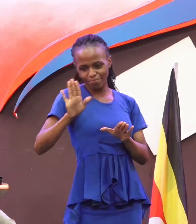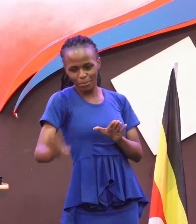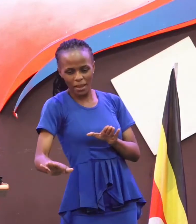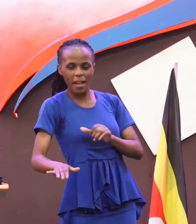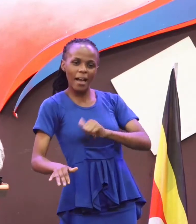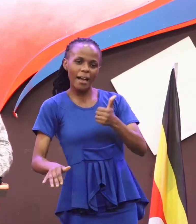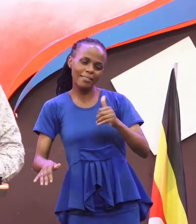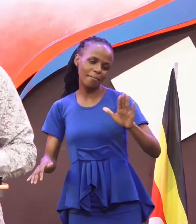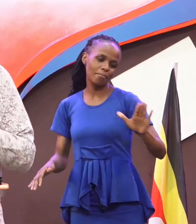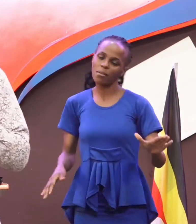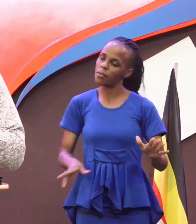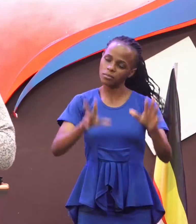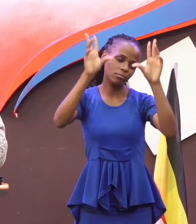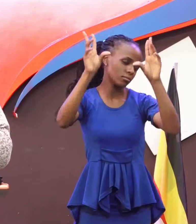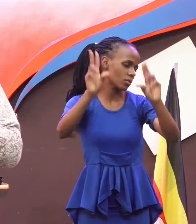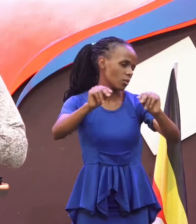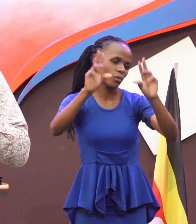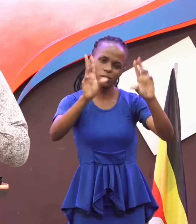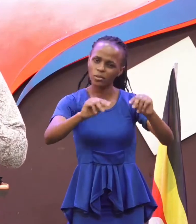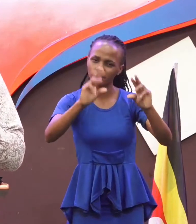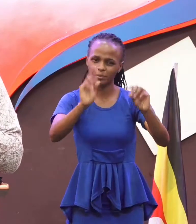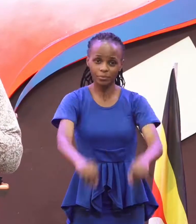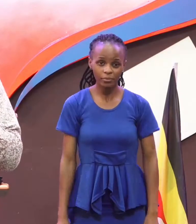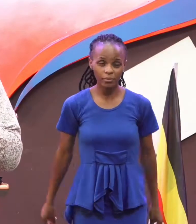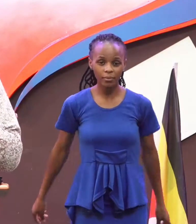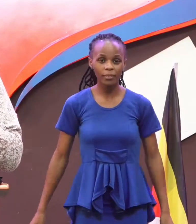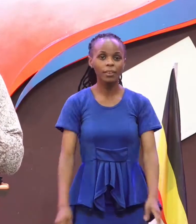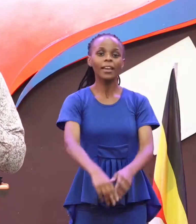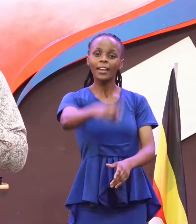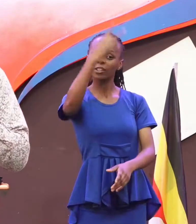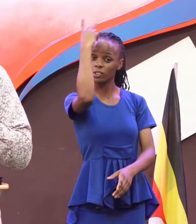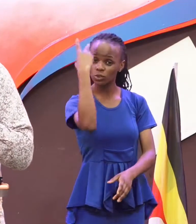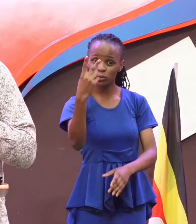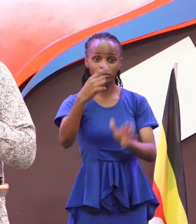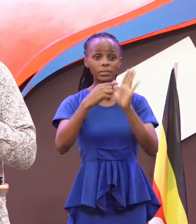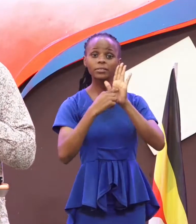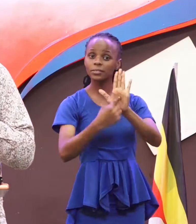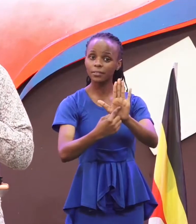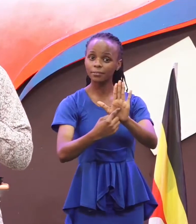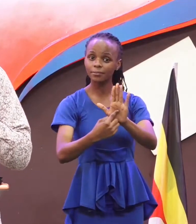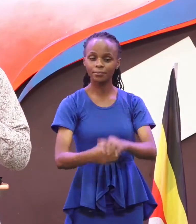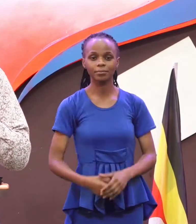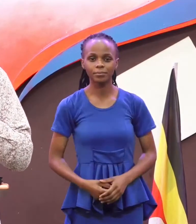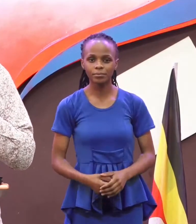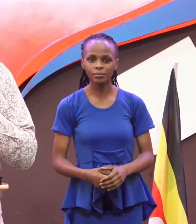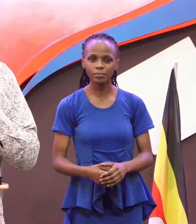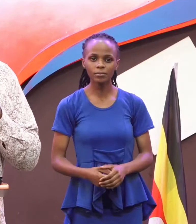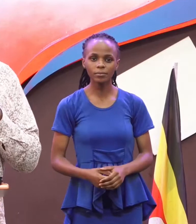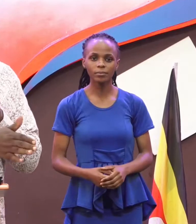one will say that let this religion be on this leg or the other. There are two sides.